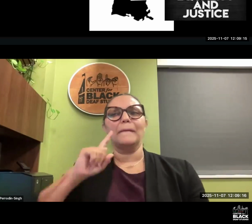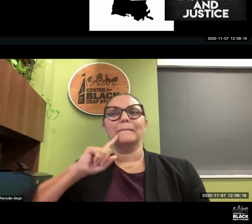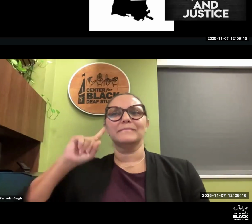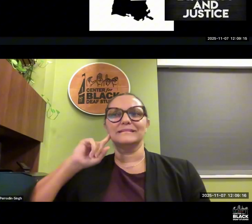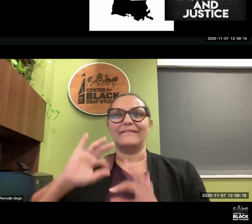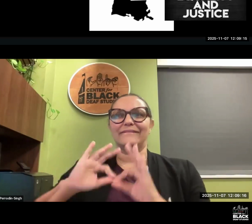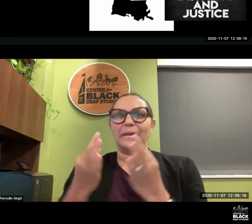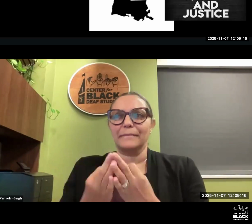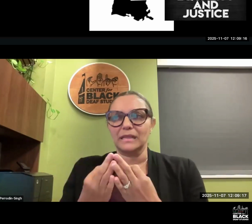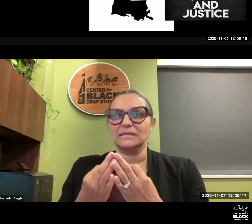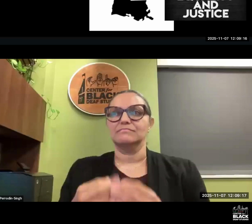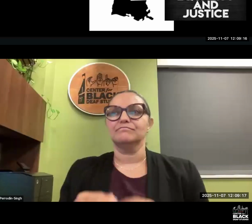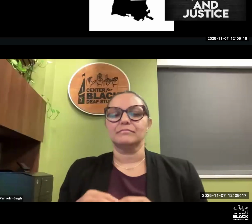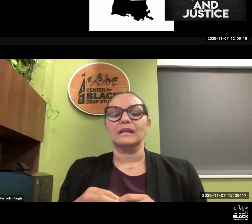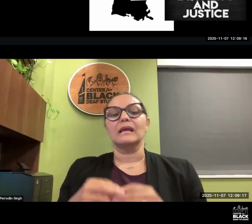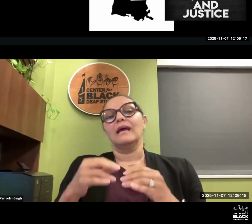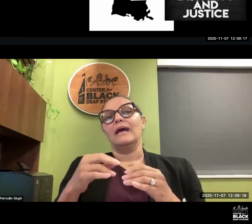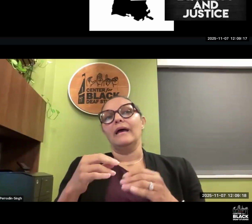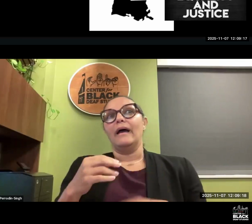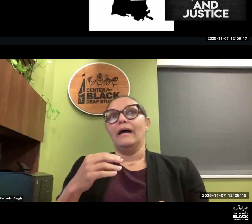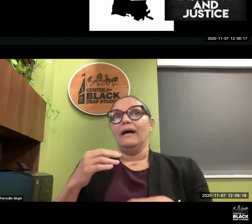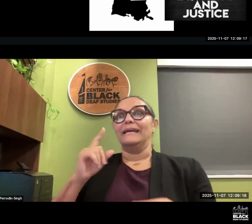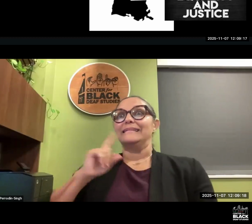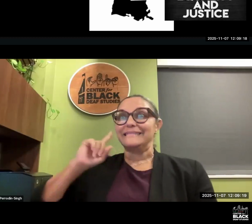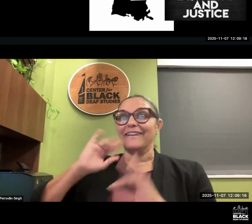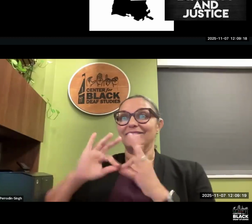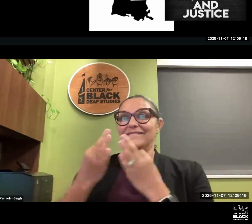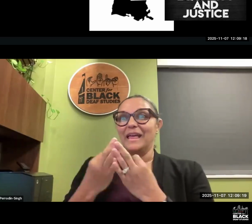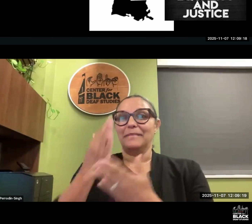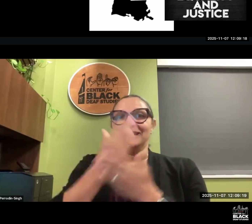adulthood, navigating those experiences. Now, I come from a